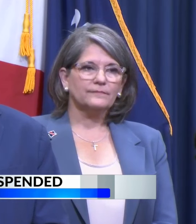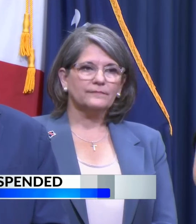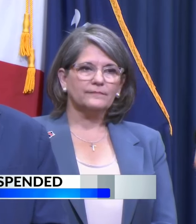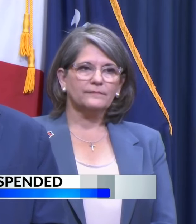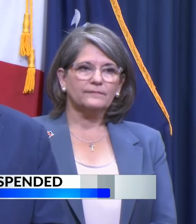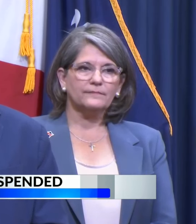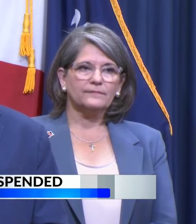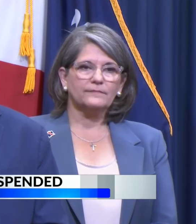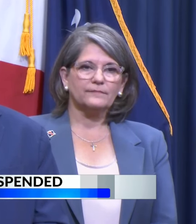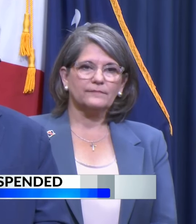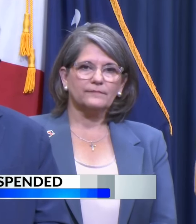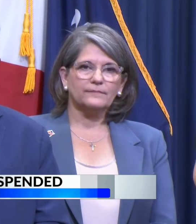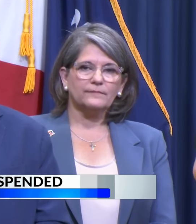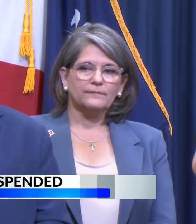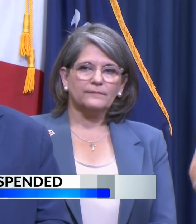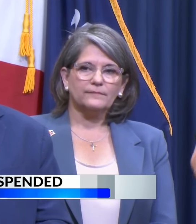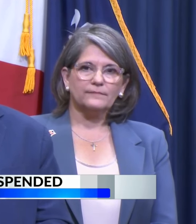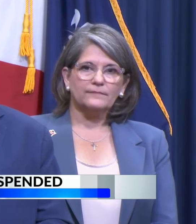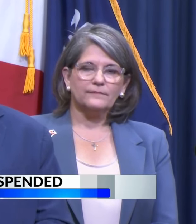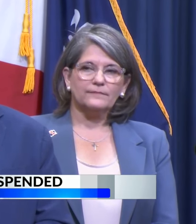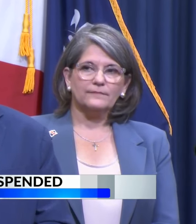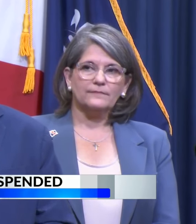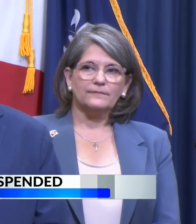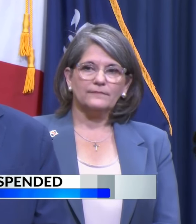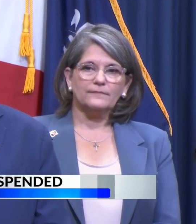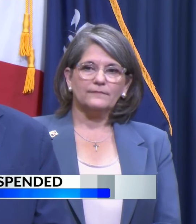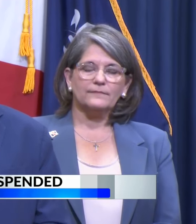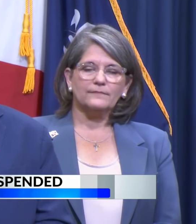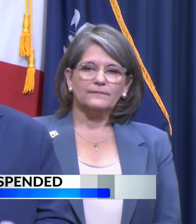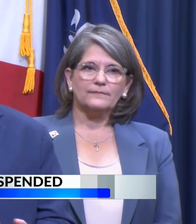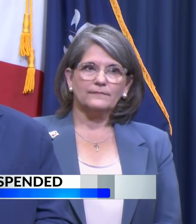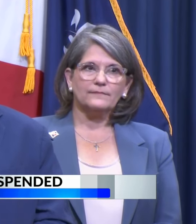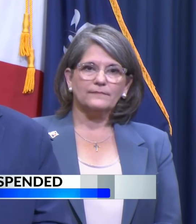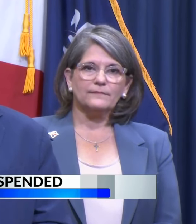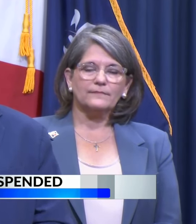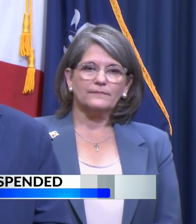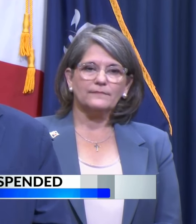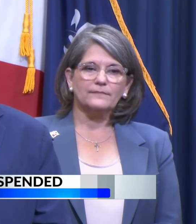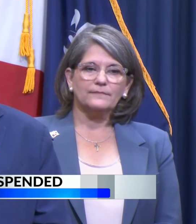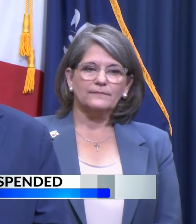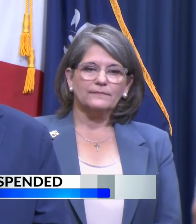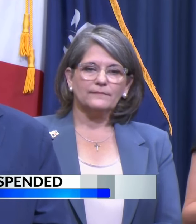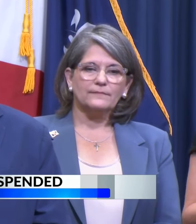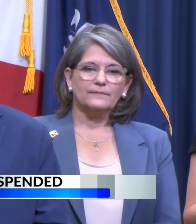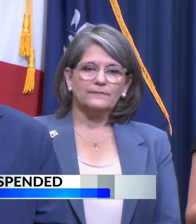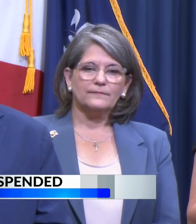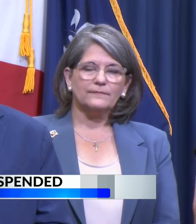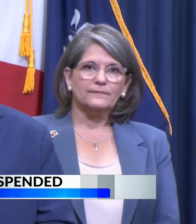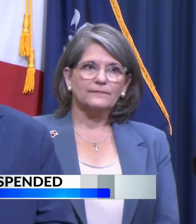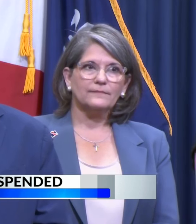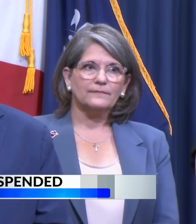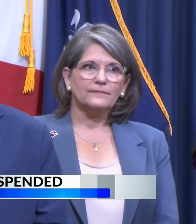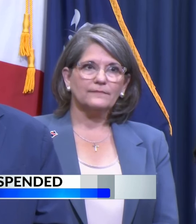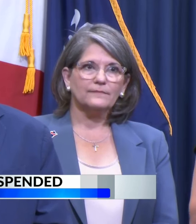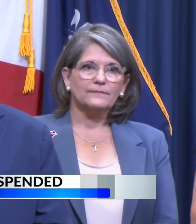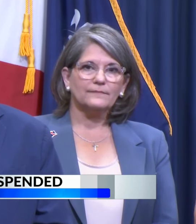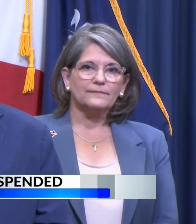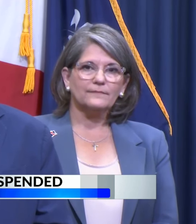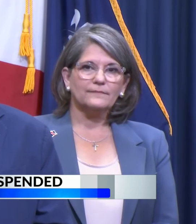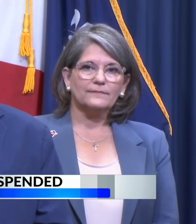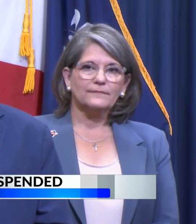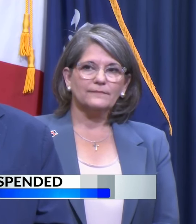place. Those who are on off-campus locations, we've got their supplies being lined up, and everyone should be